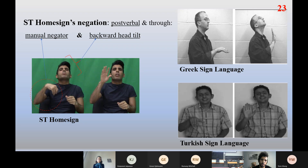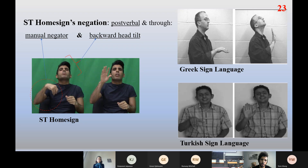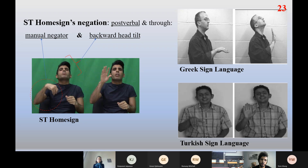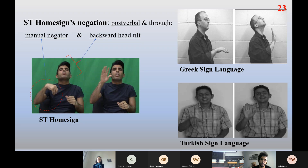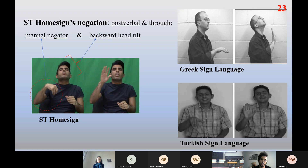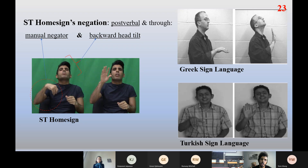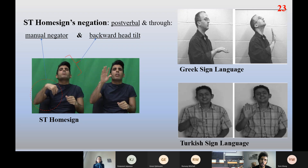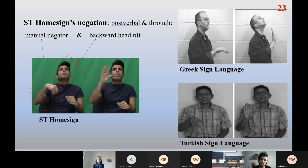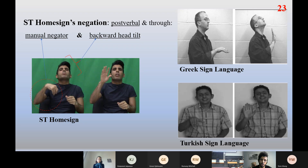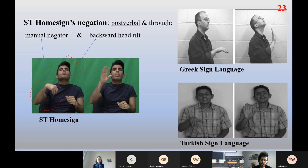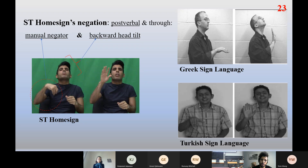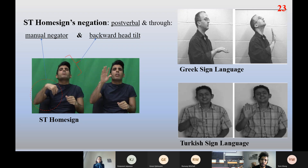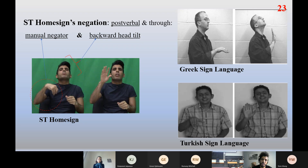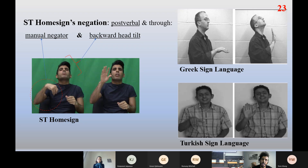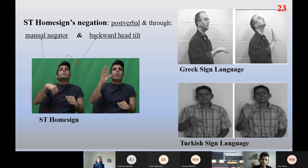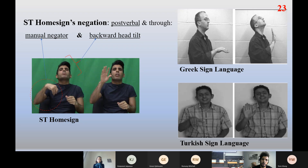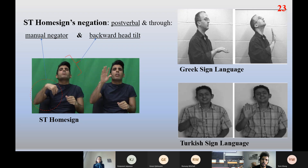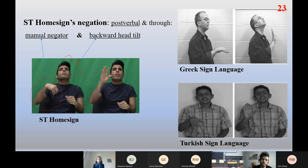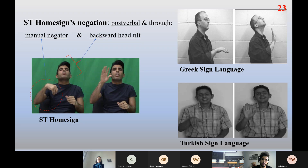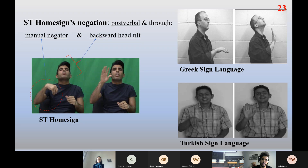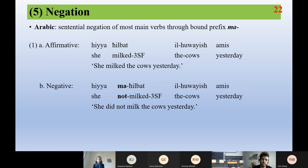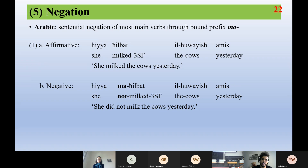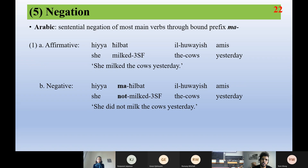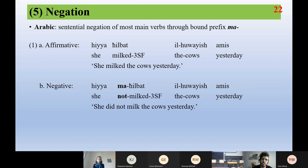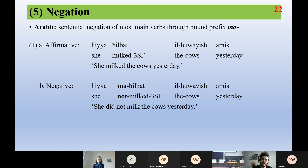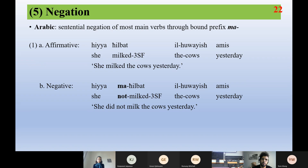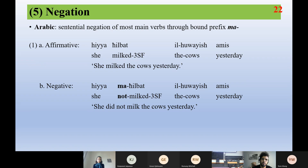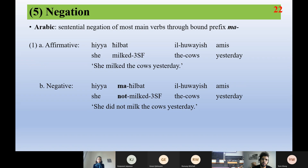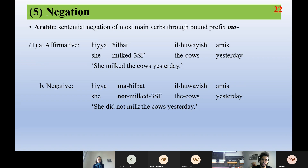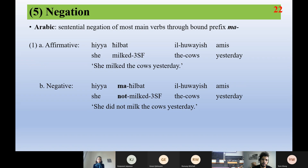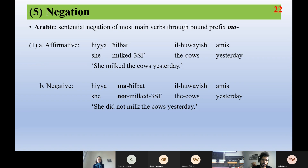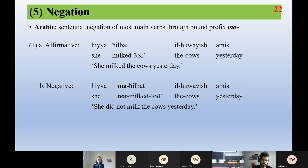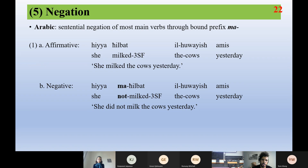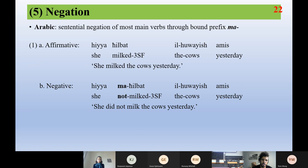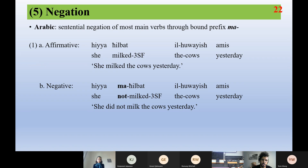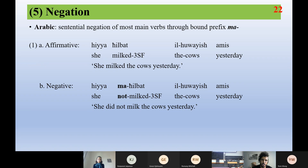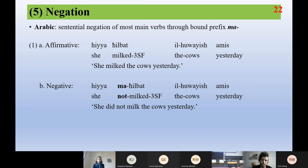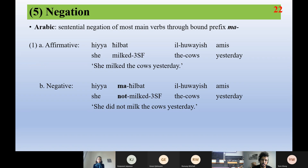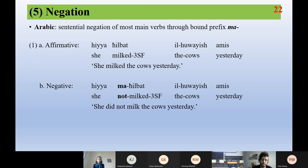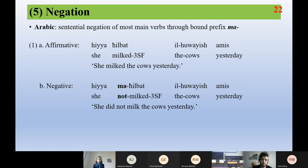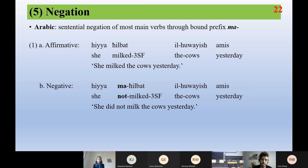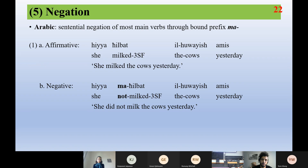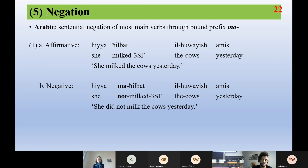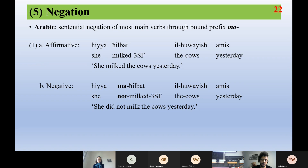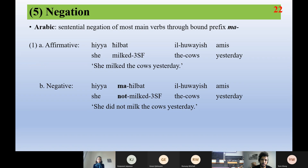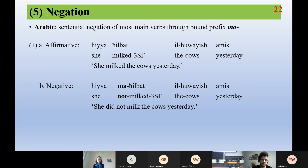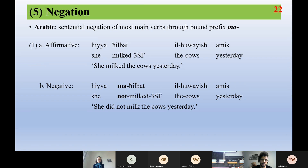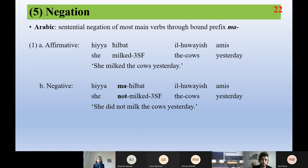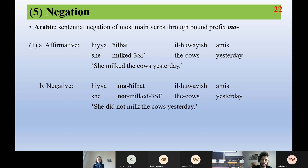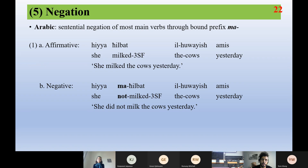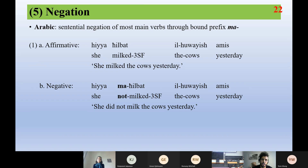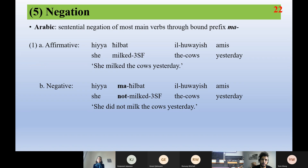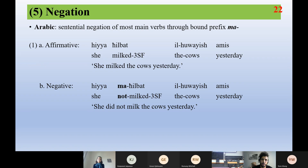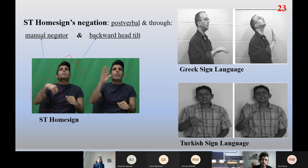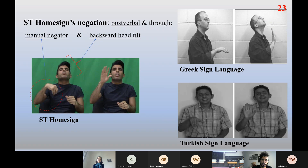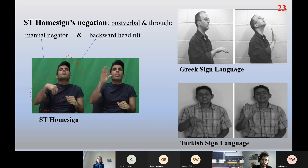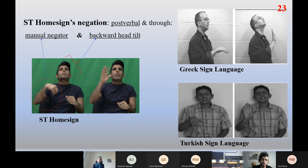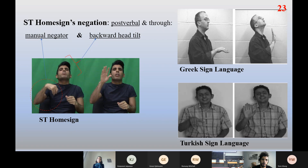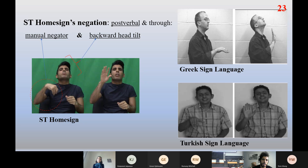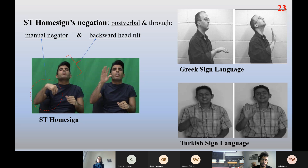post-verbal. Also, notice how in Arabic, it's a prefix, it's a bound morpheme. But in ST Homesign, it's